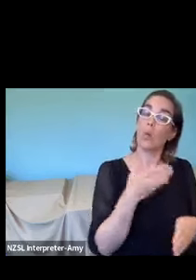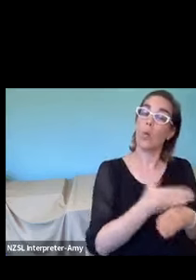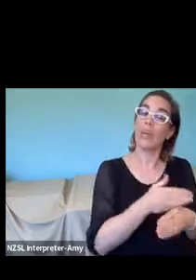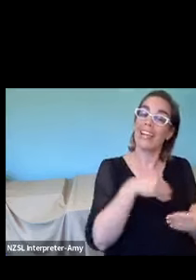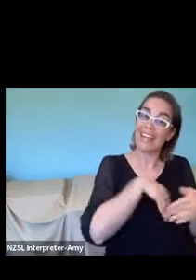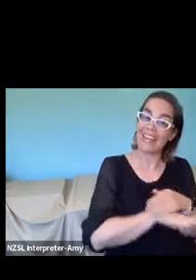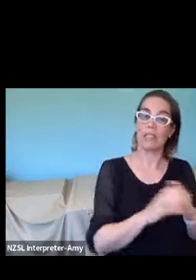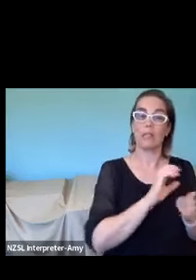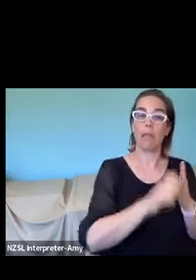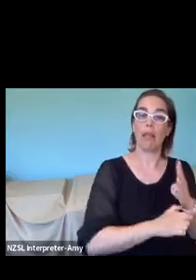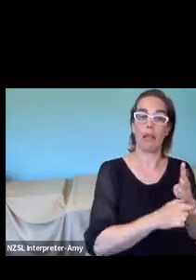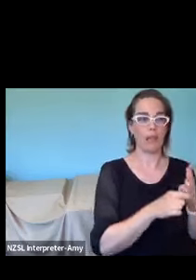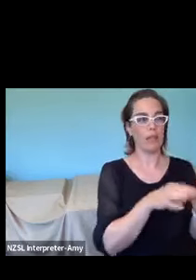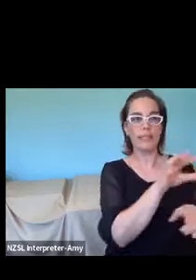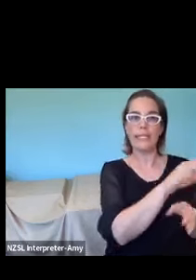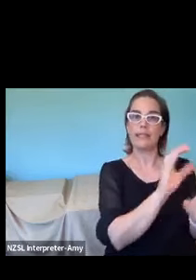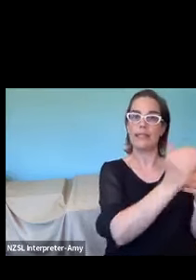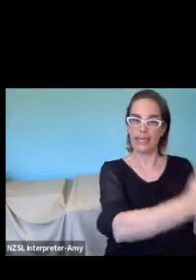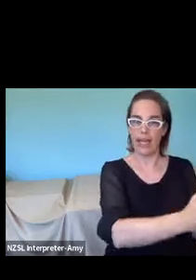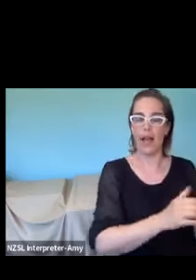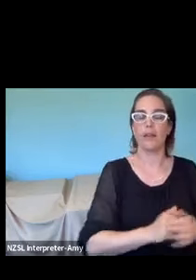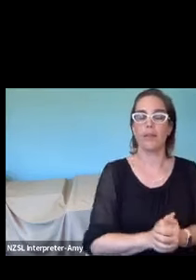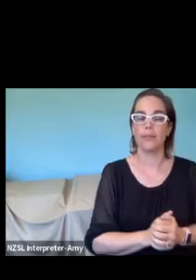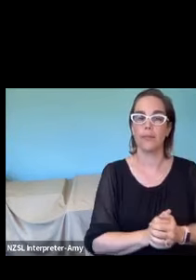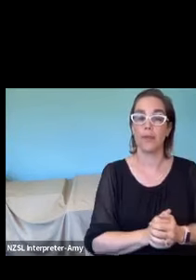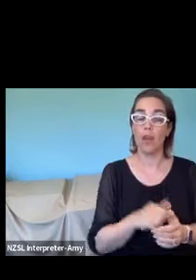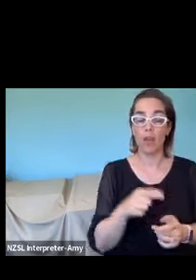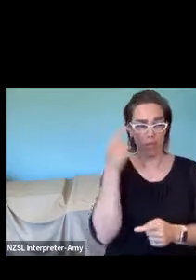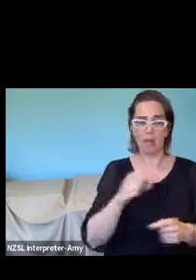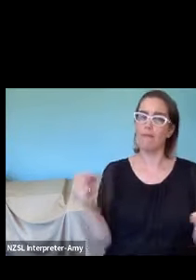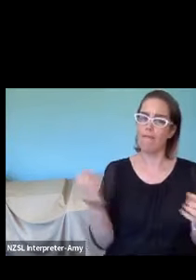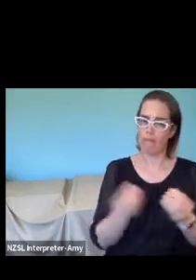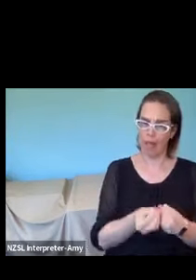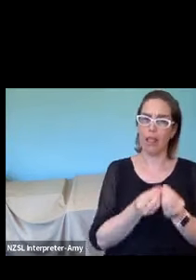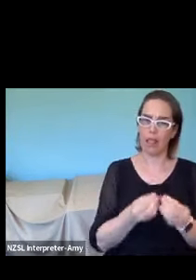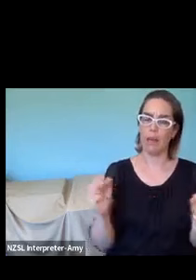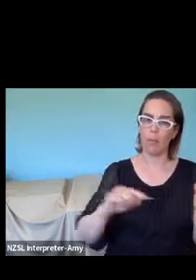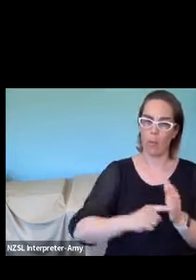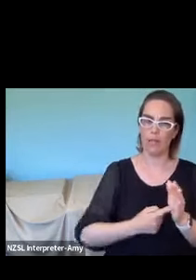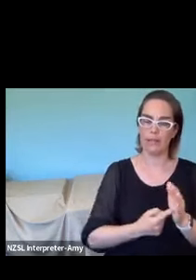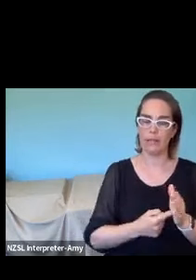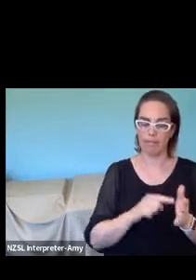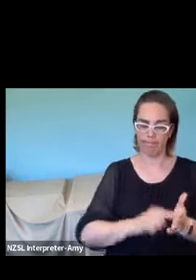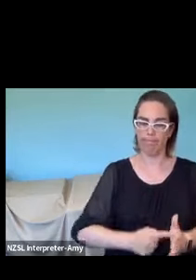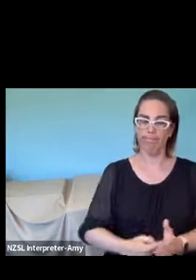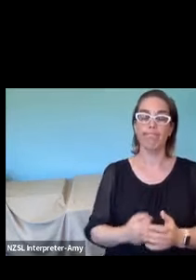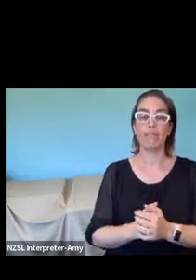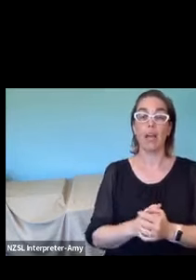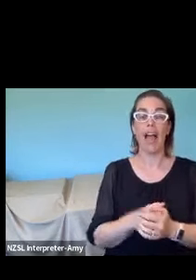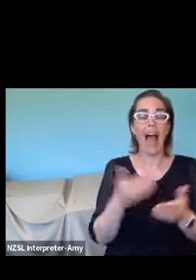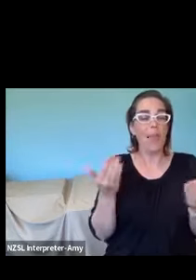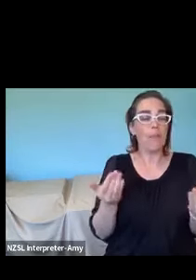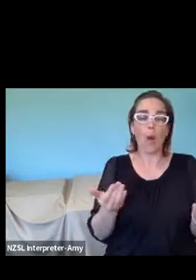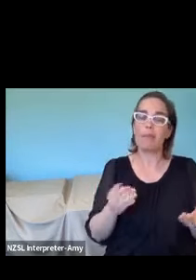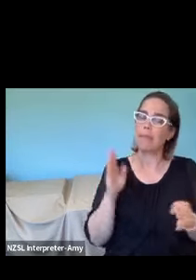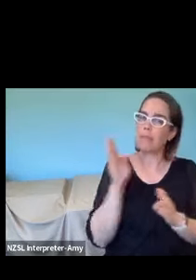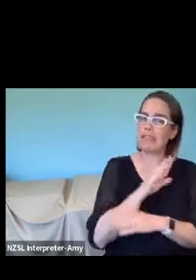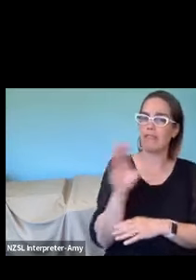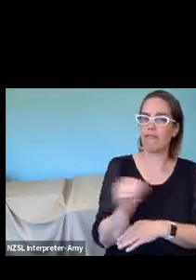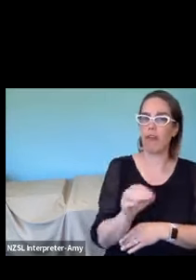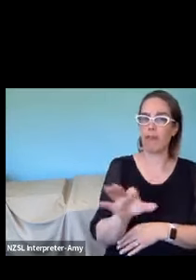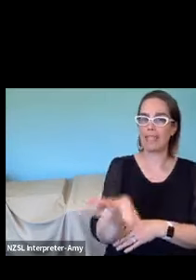are very valid points, and we just feel that that's an area that is missing at the moment from the Accessibility Committee, because